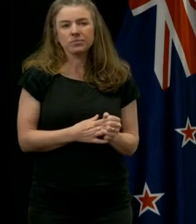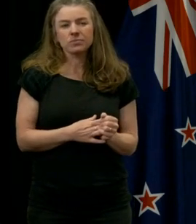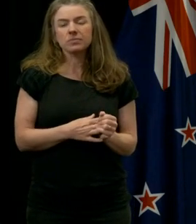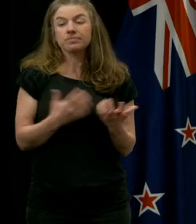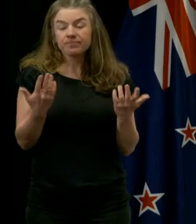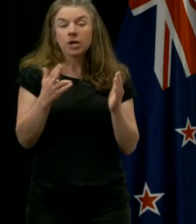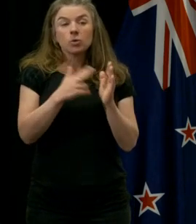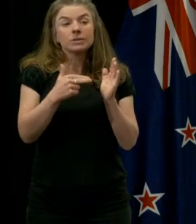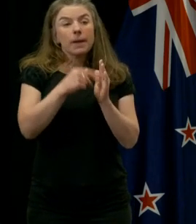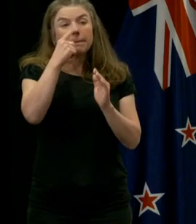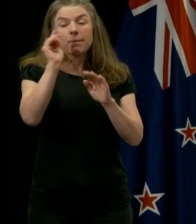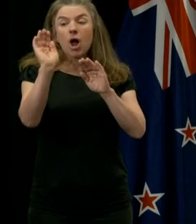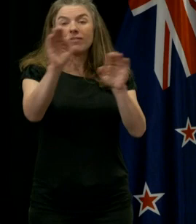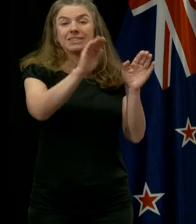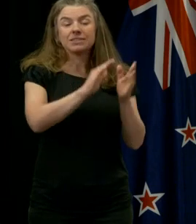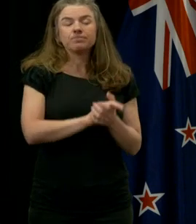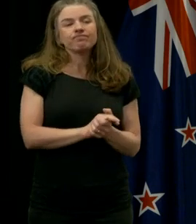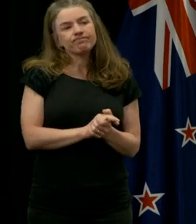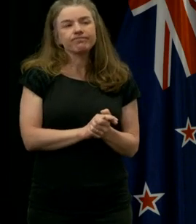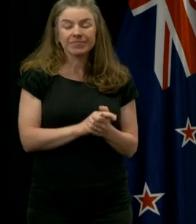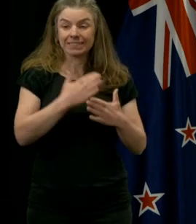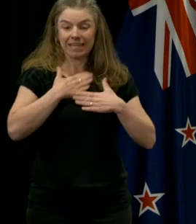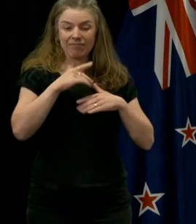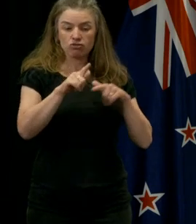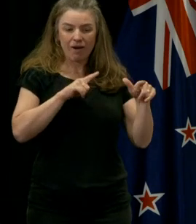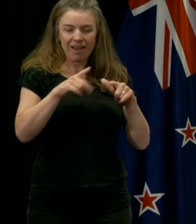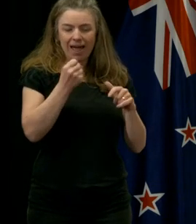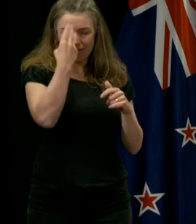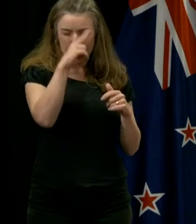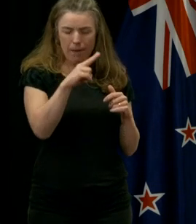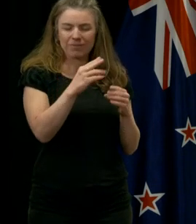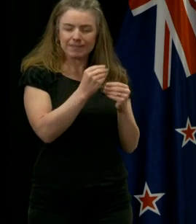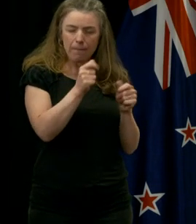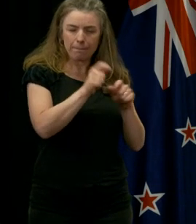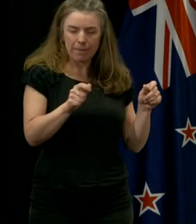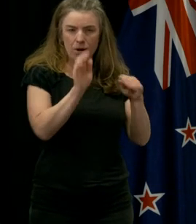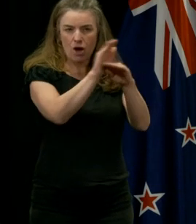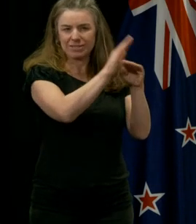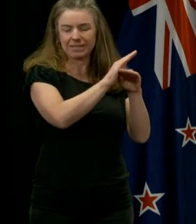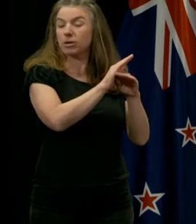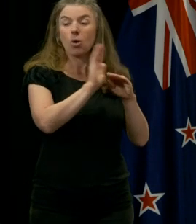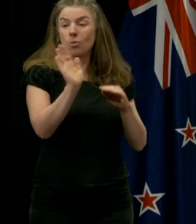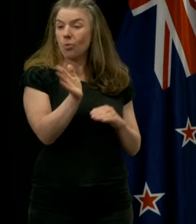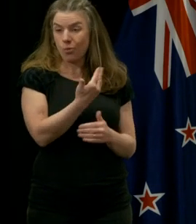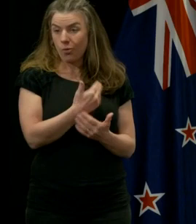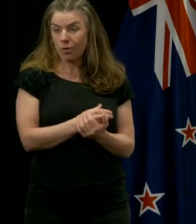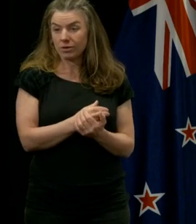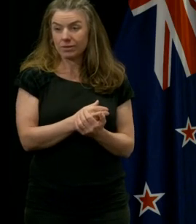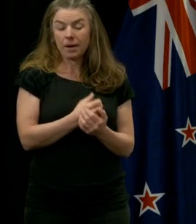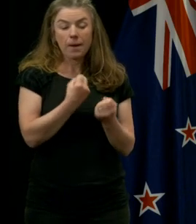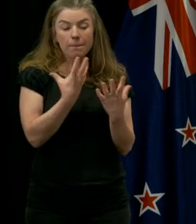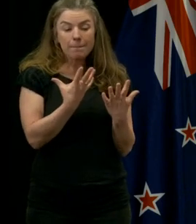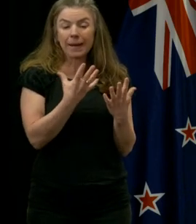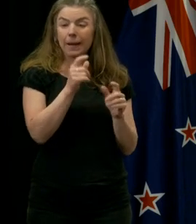abroad, safe travel, of course, registers some, not all. My recollection of the figures I've looked at suggests that many will be